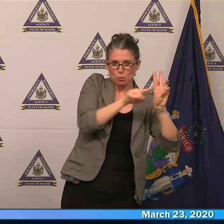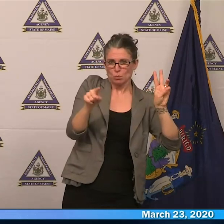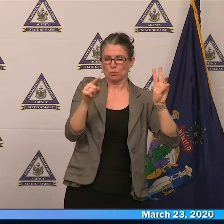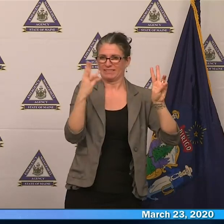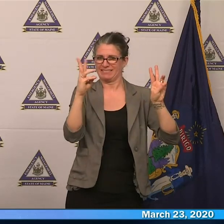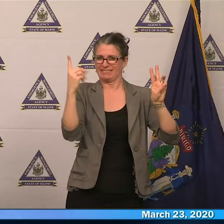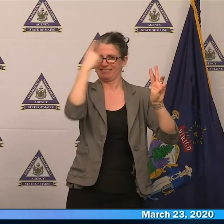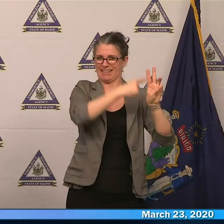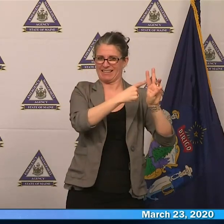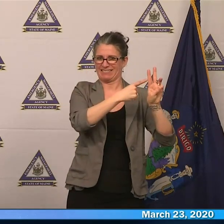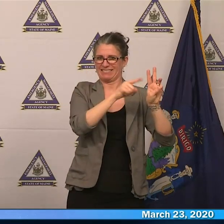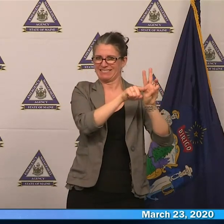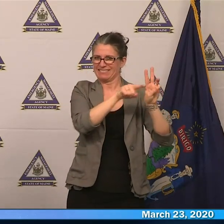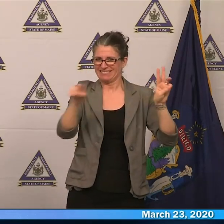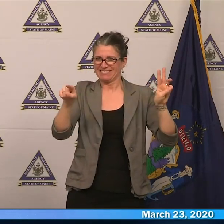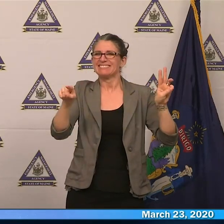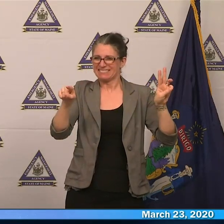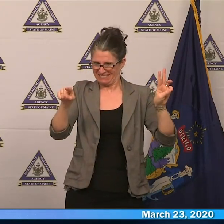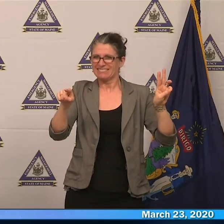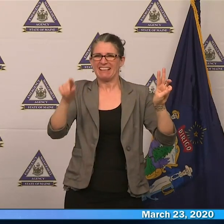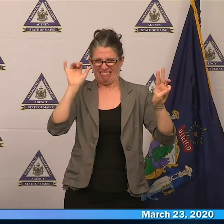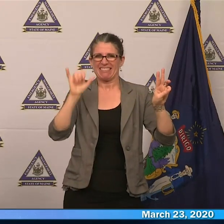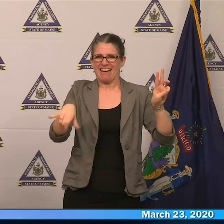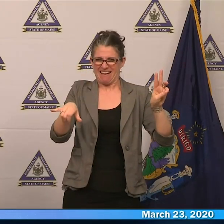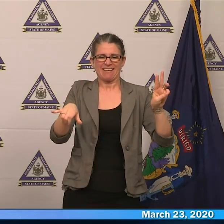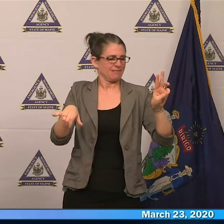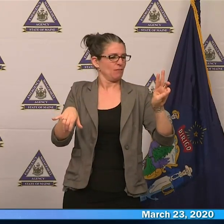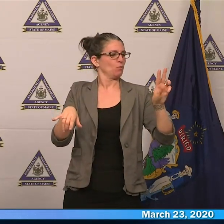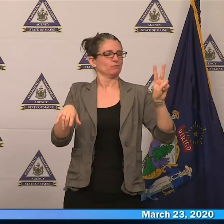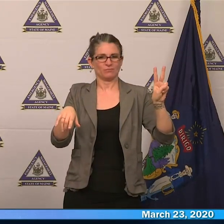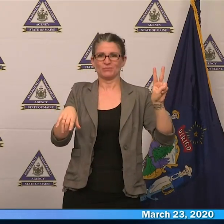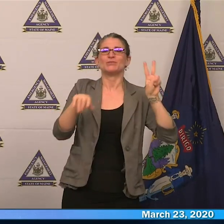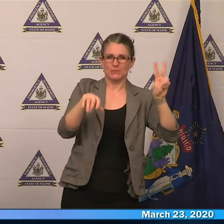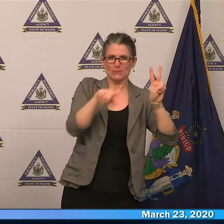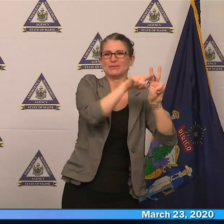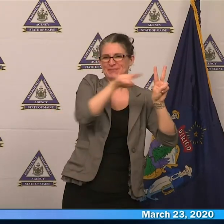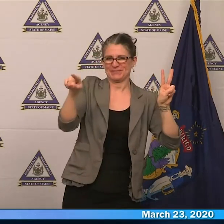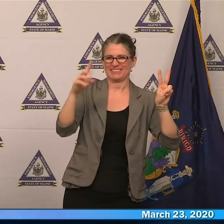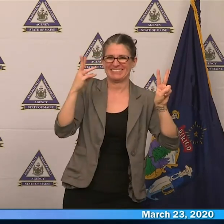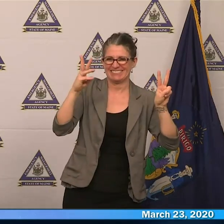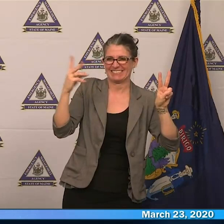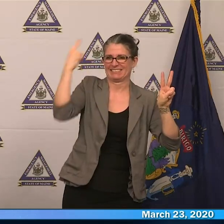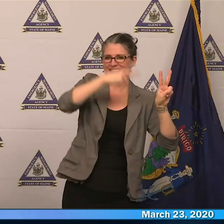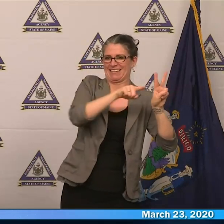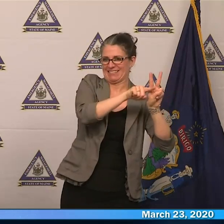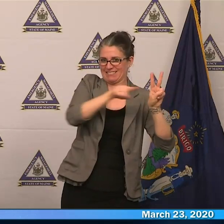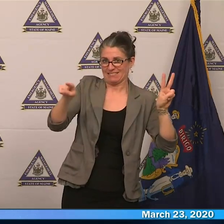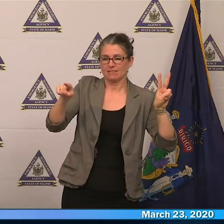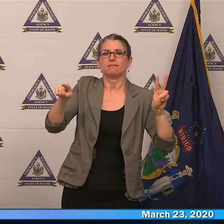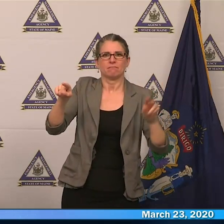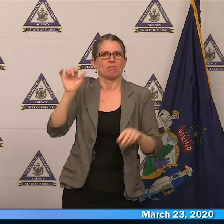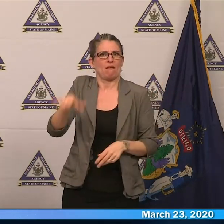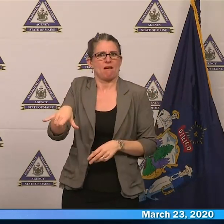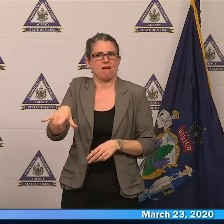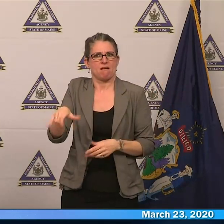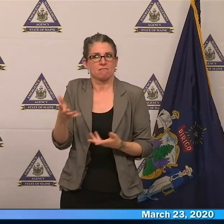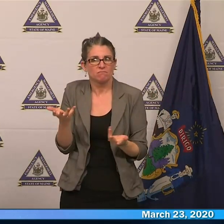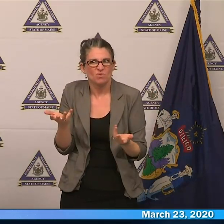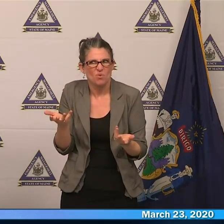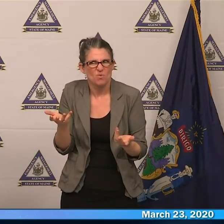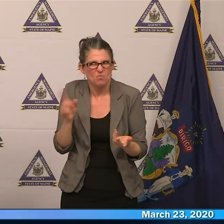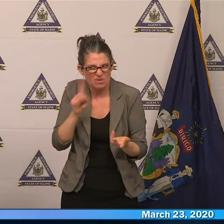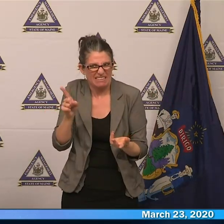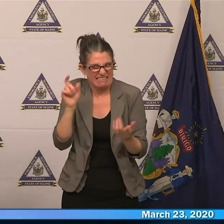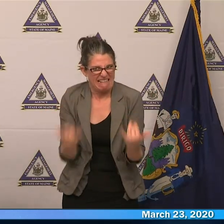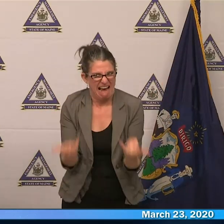recommend that everybody behave or go about their lives as if COVID-19 is already in your county, in your